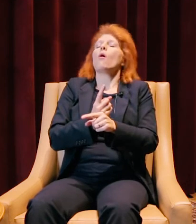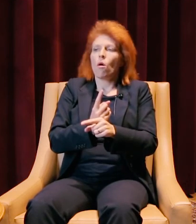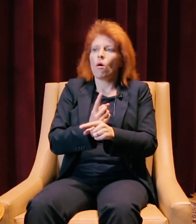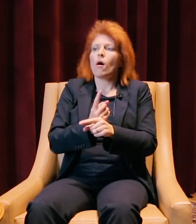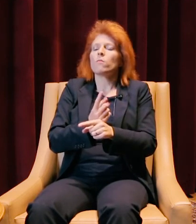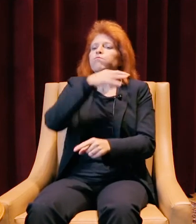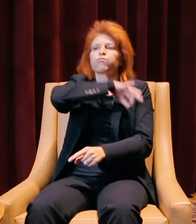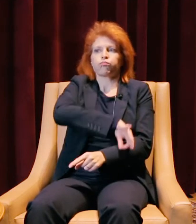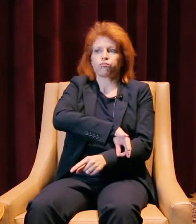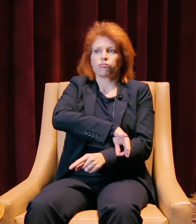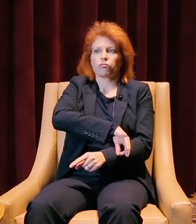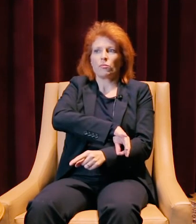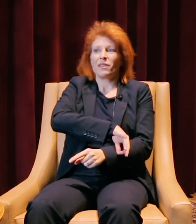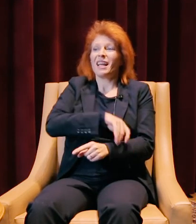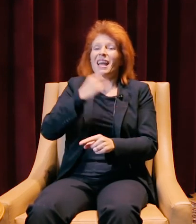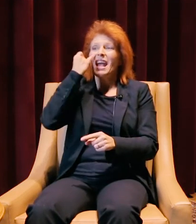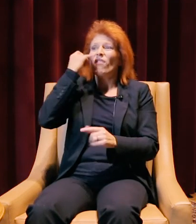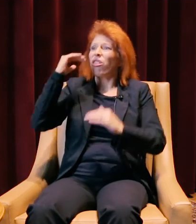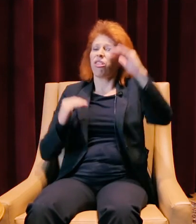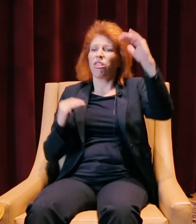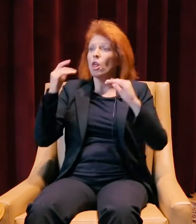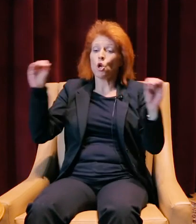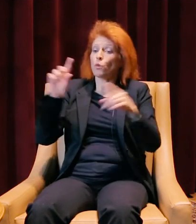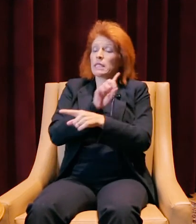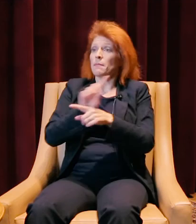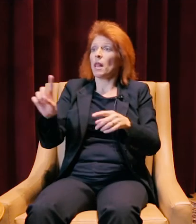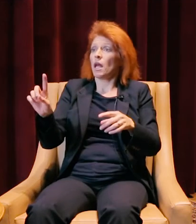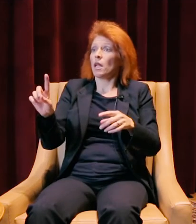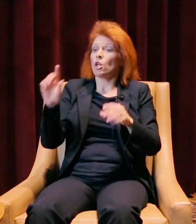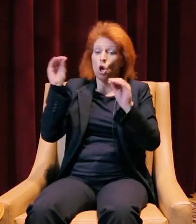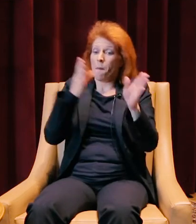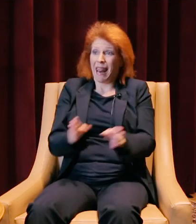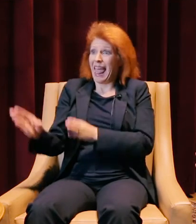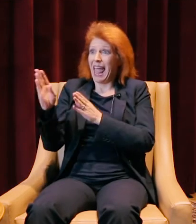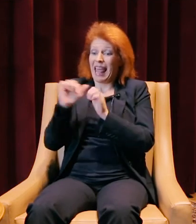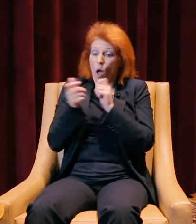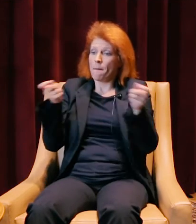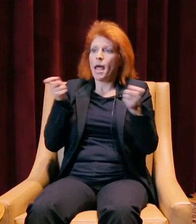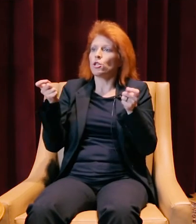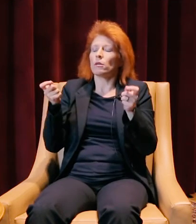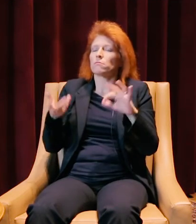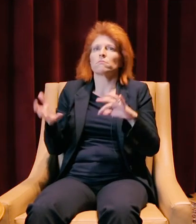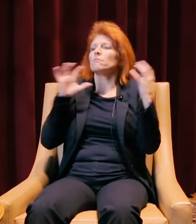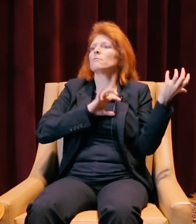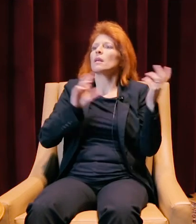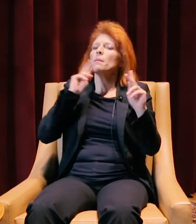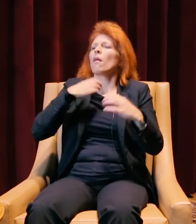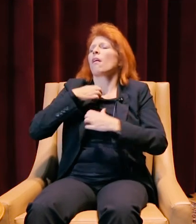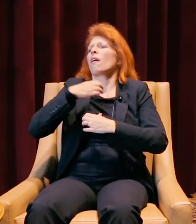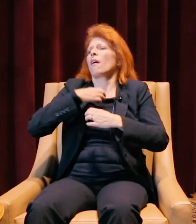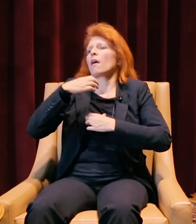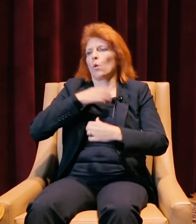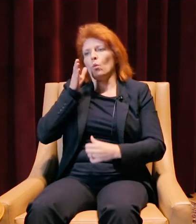is only an advantage. If you don't have discipline nor a strategy to manage it, then people will complain about